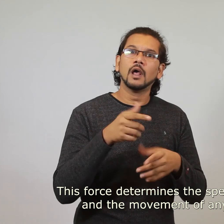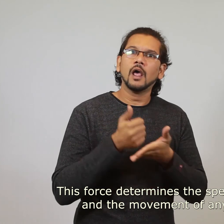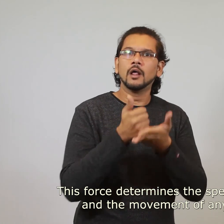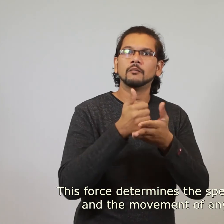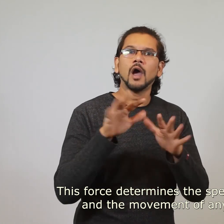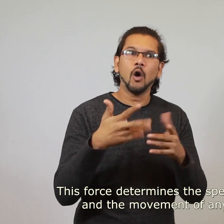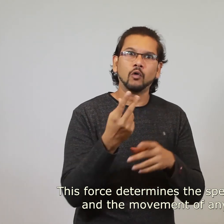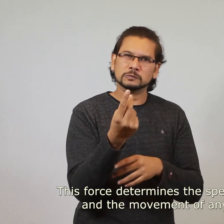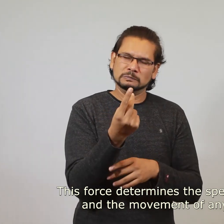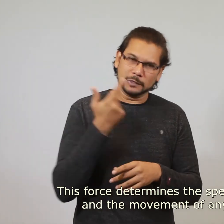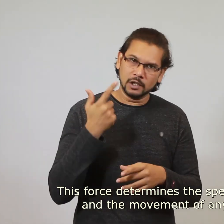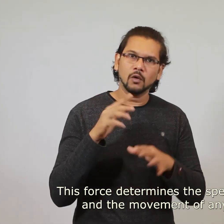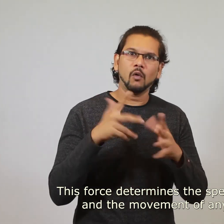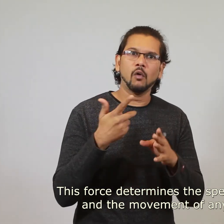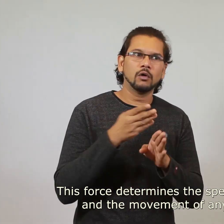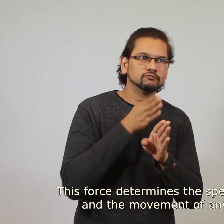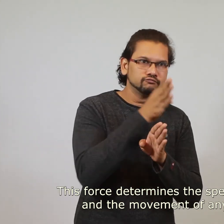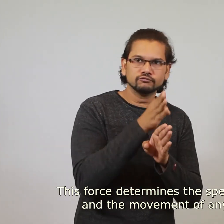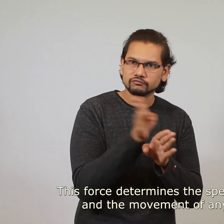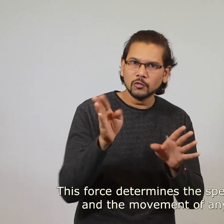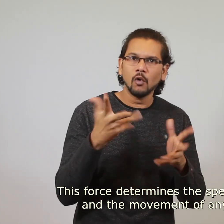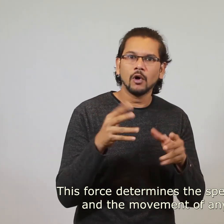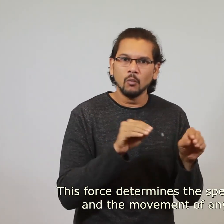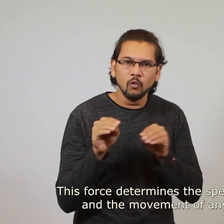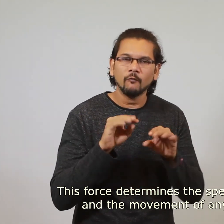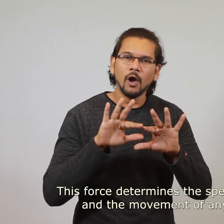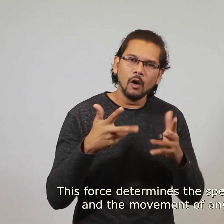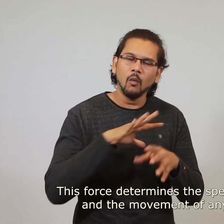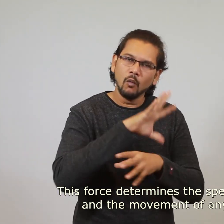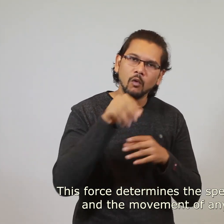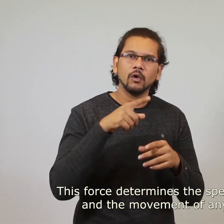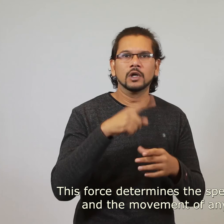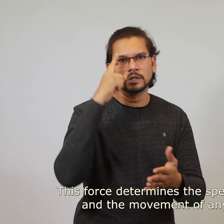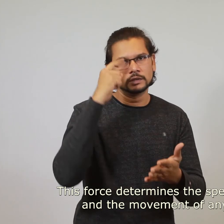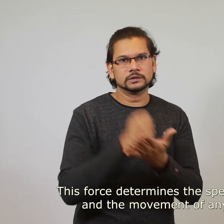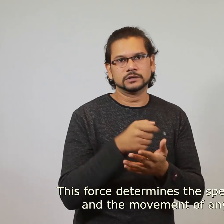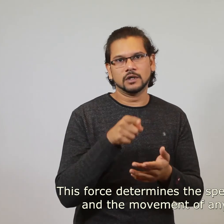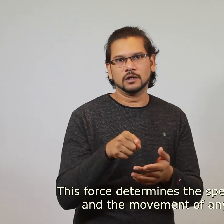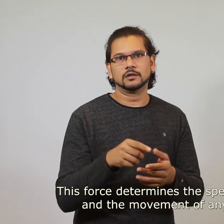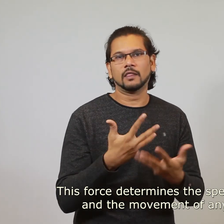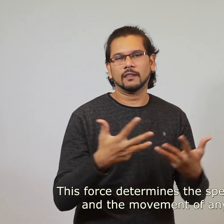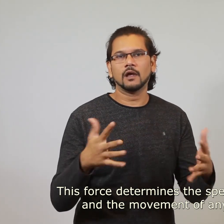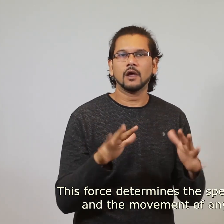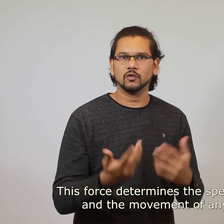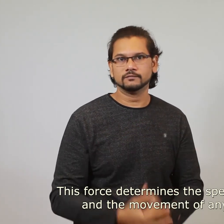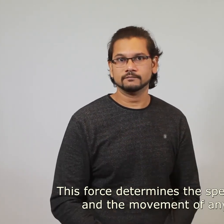This force determines the speed, direction, and the movement of any object.